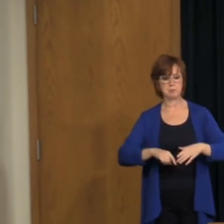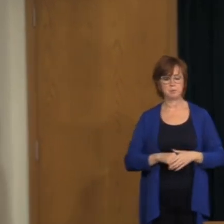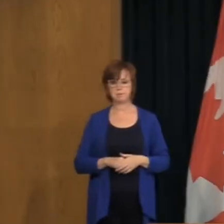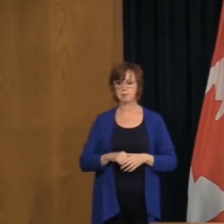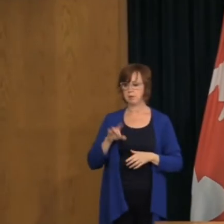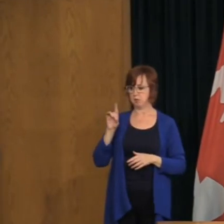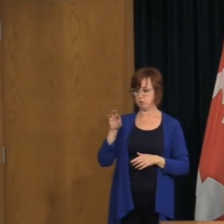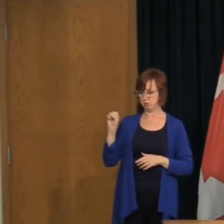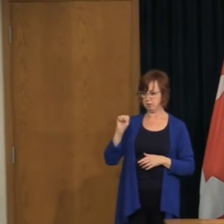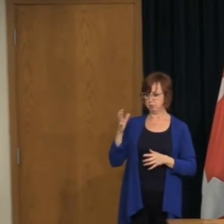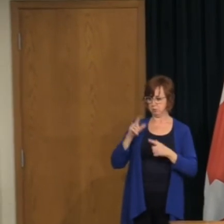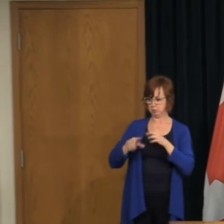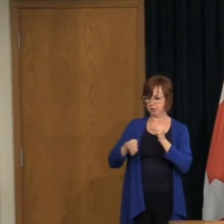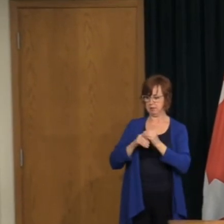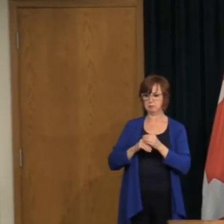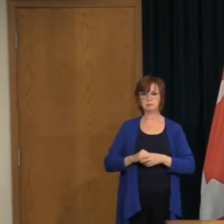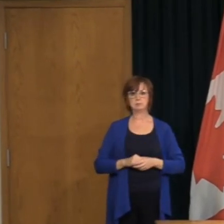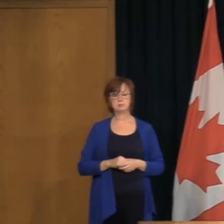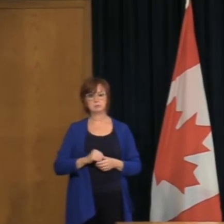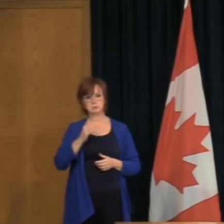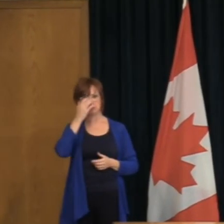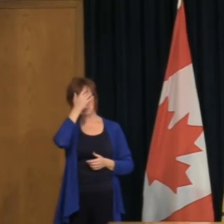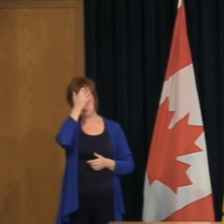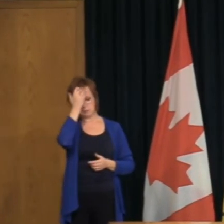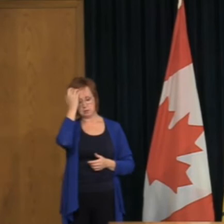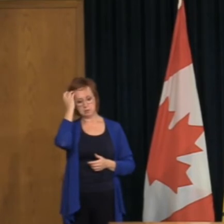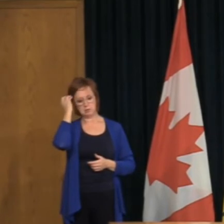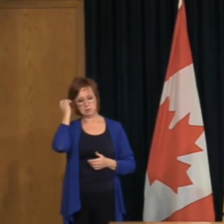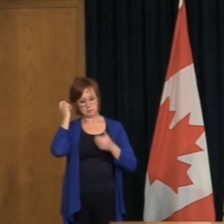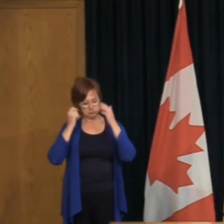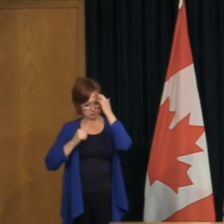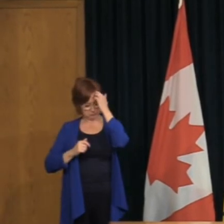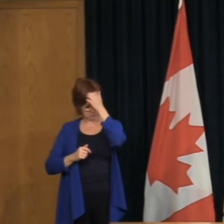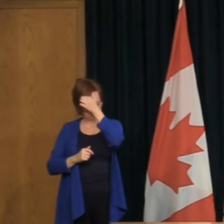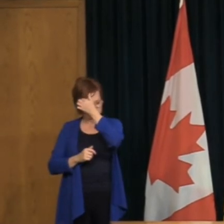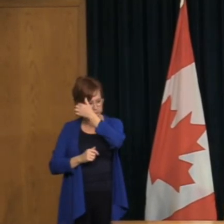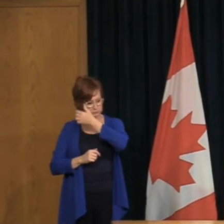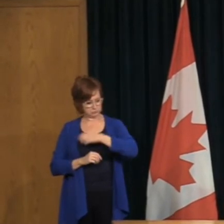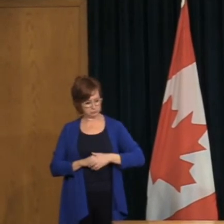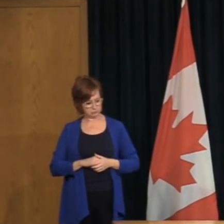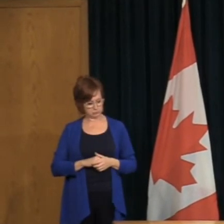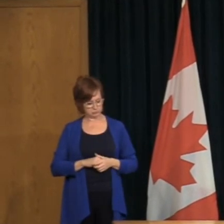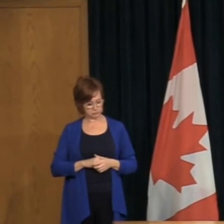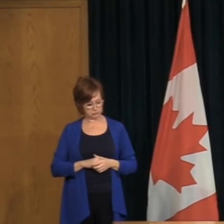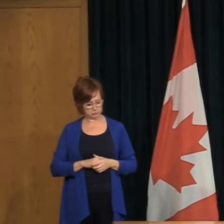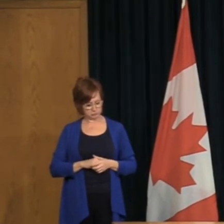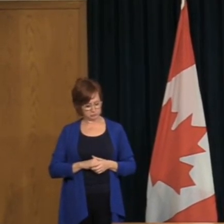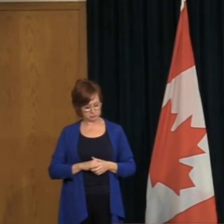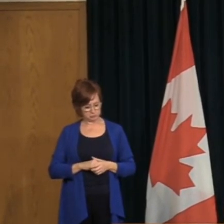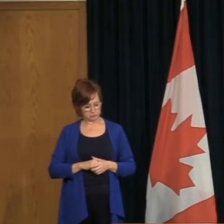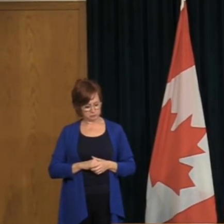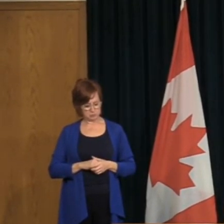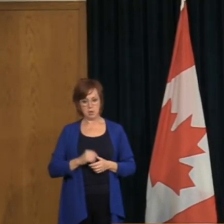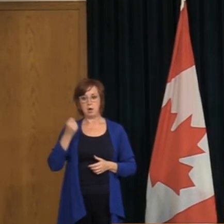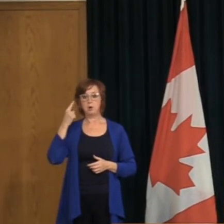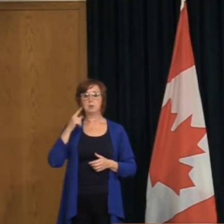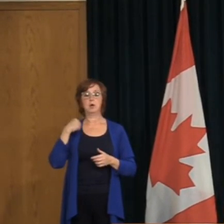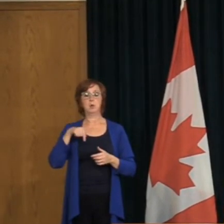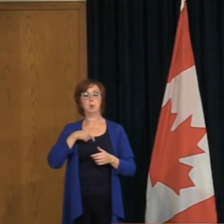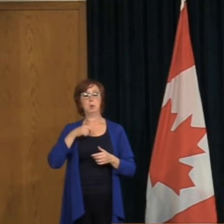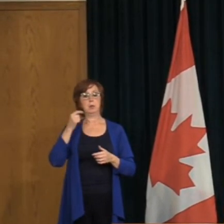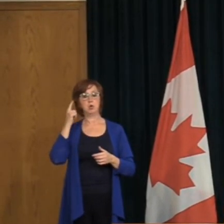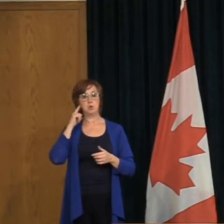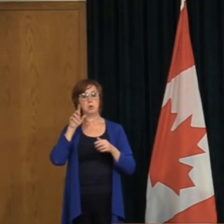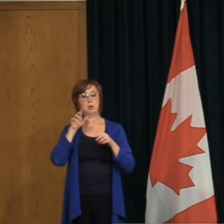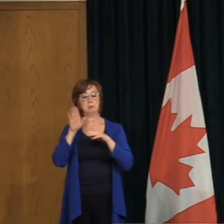say that I think the feedback I received, also there's feedback that comes that if it makes sense as incorporated into guidelines that